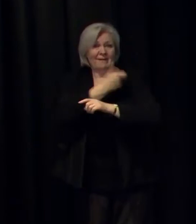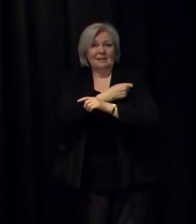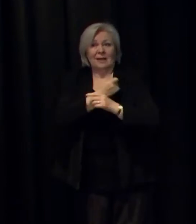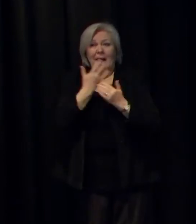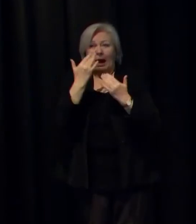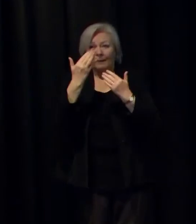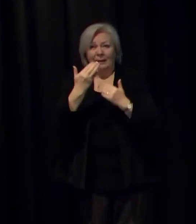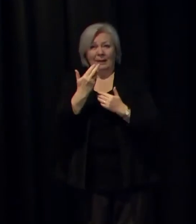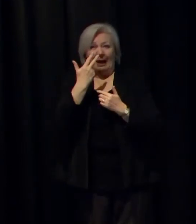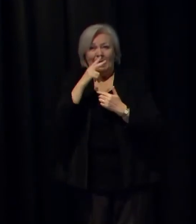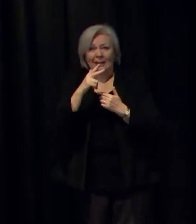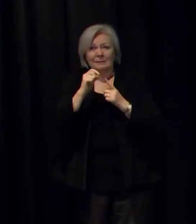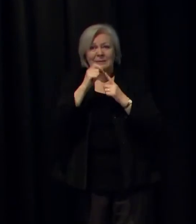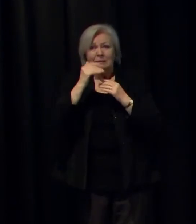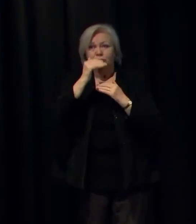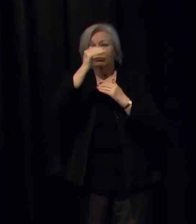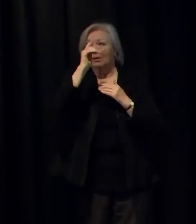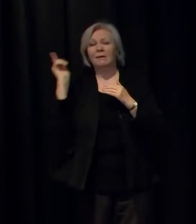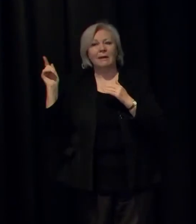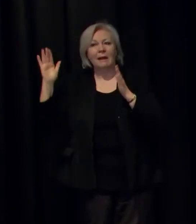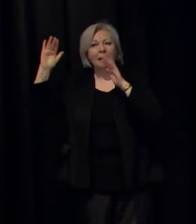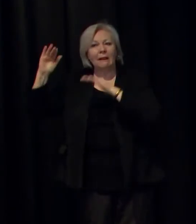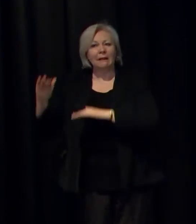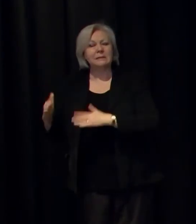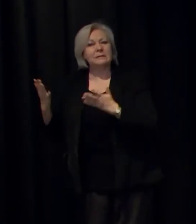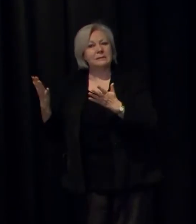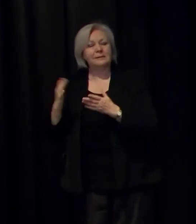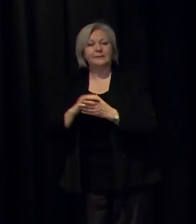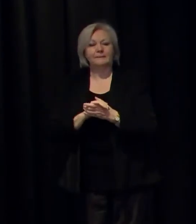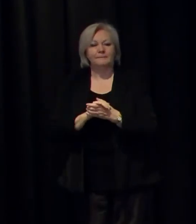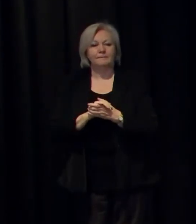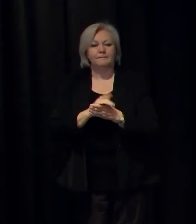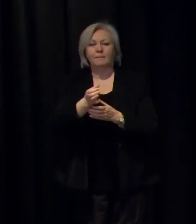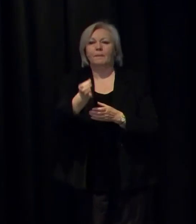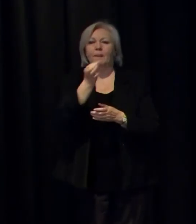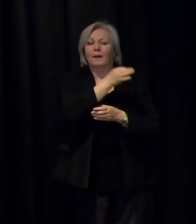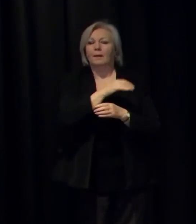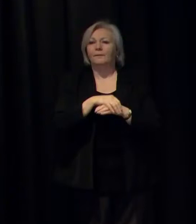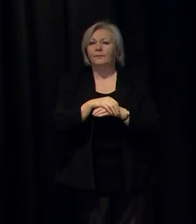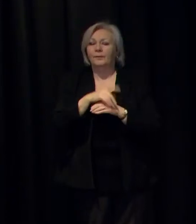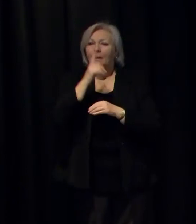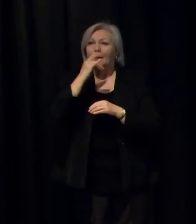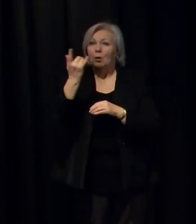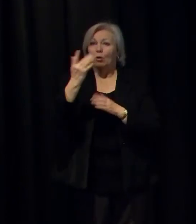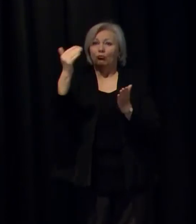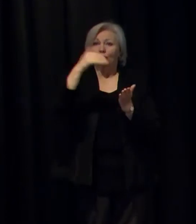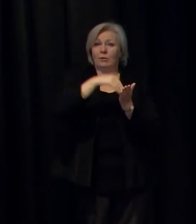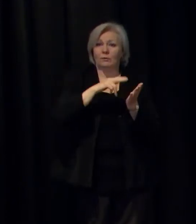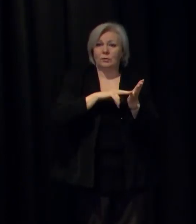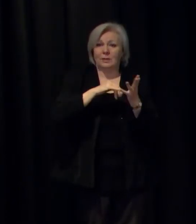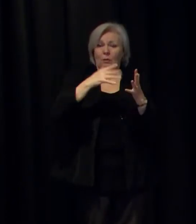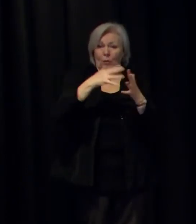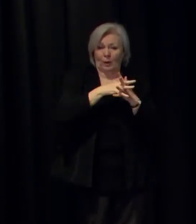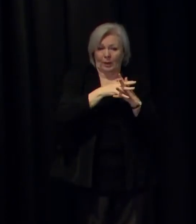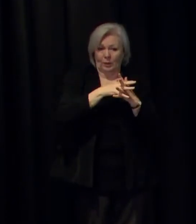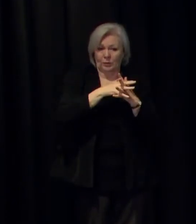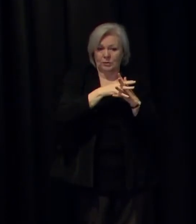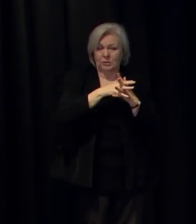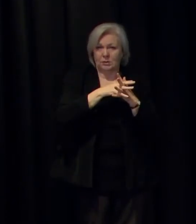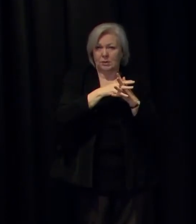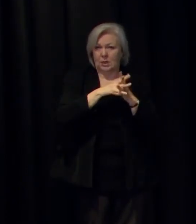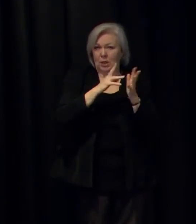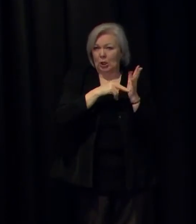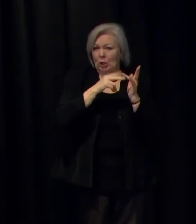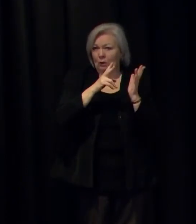chasing COVID 0. So fully vaccinated people arriving in New South Wales from November 1 won't be required to do